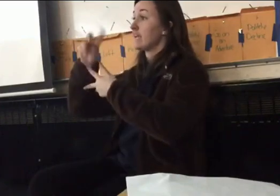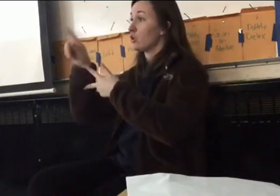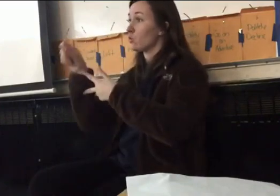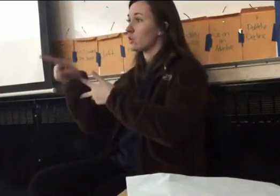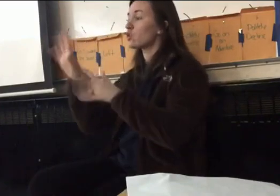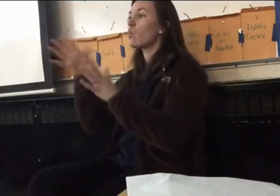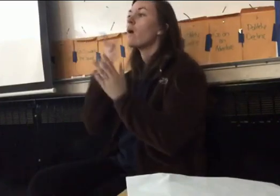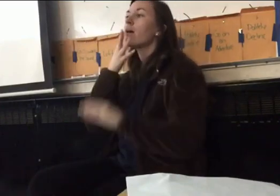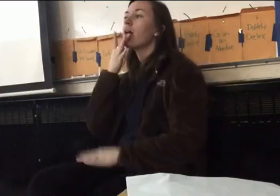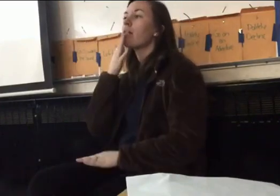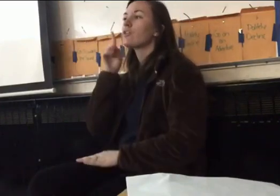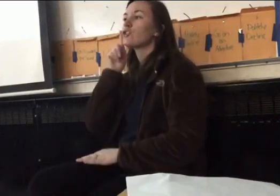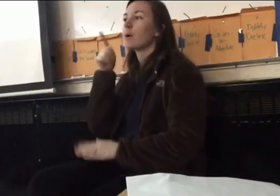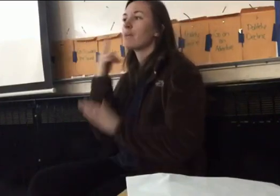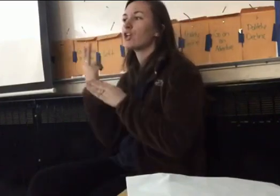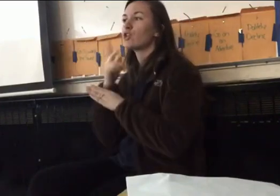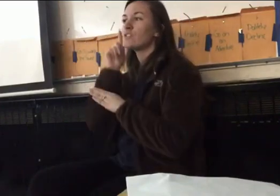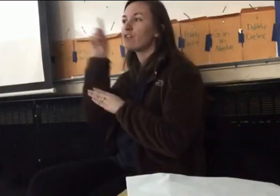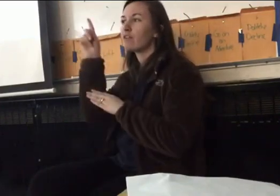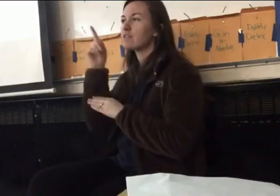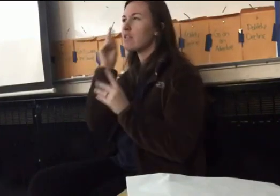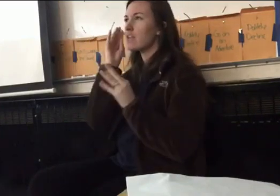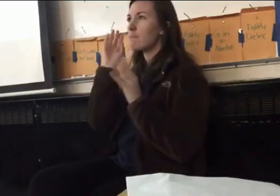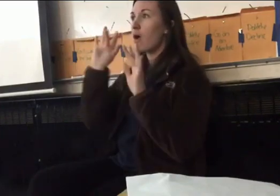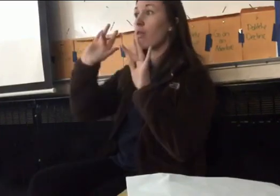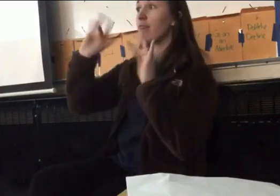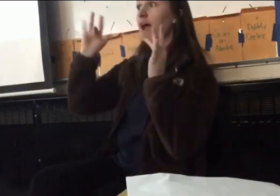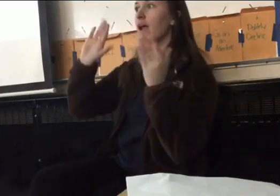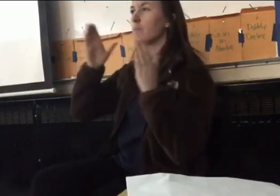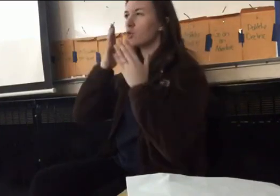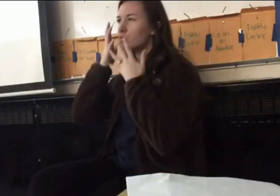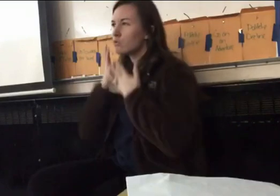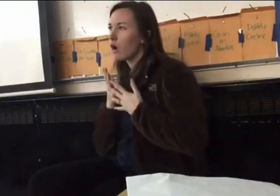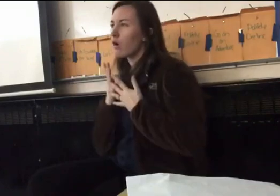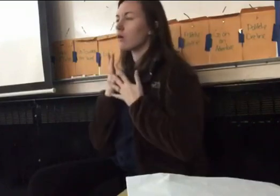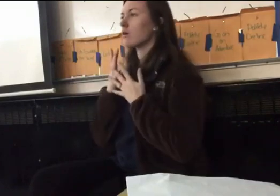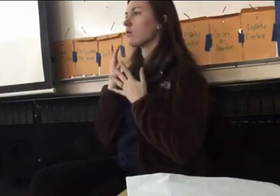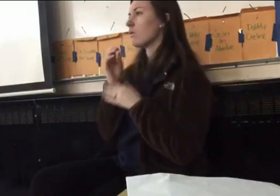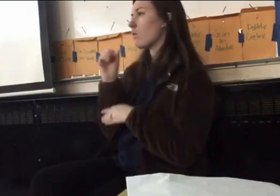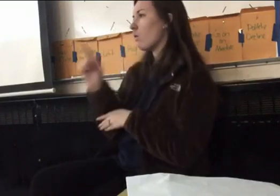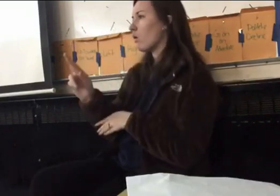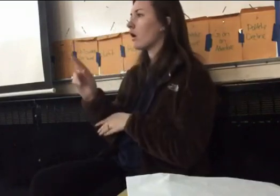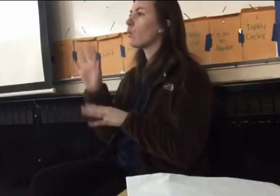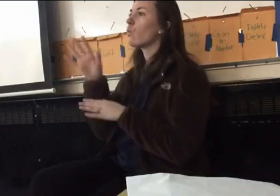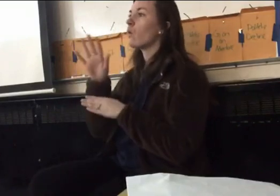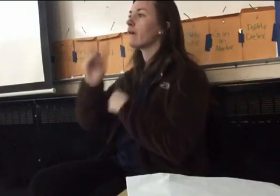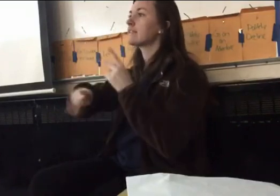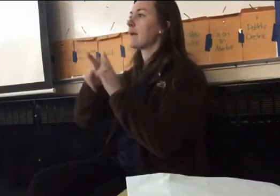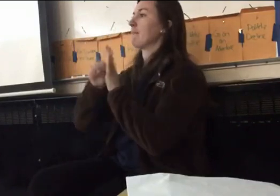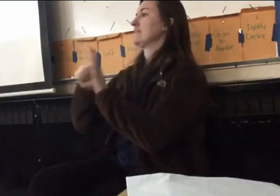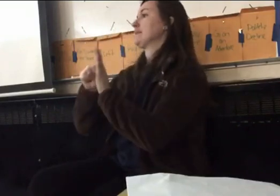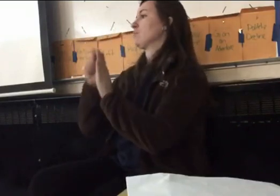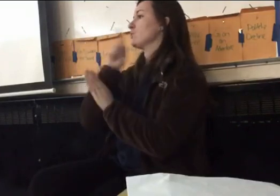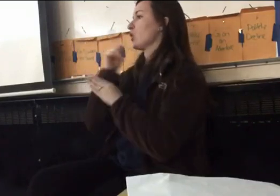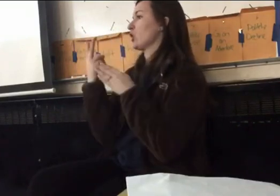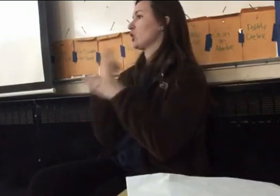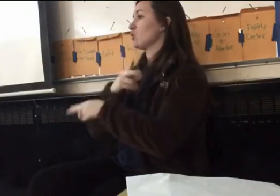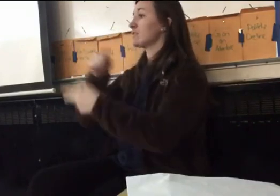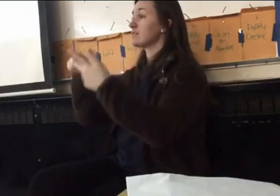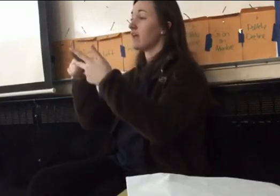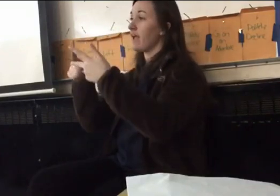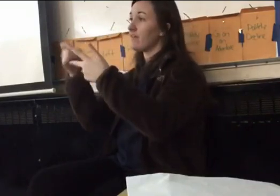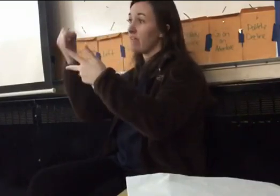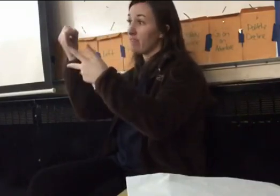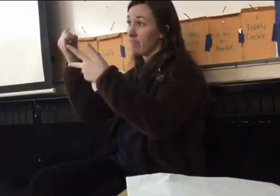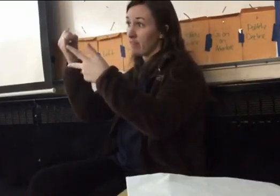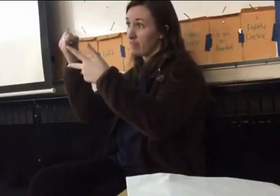colors are being used in this picture? Think lights and darks. What kind of symbols is it showing? And then last